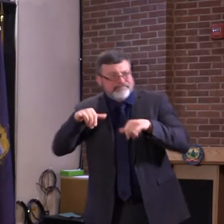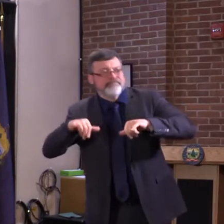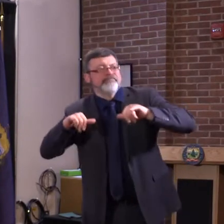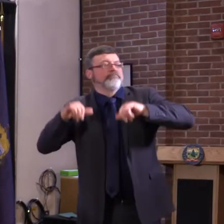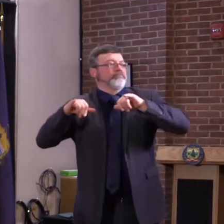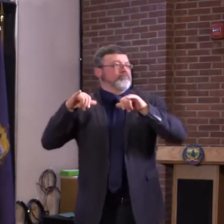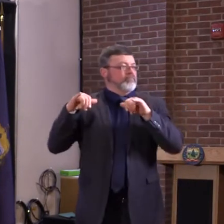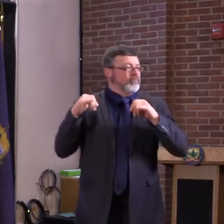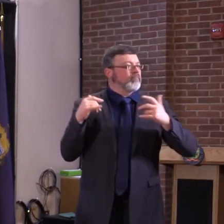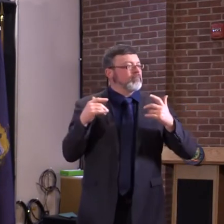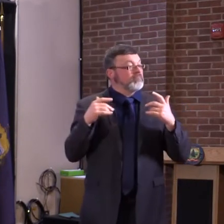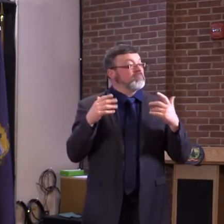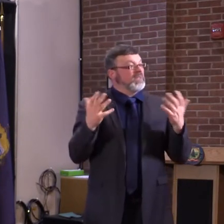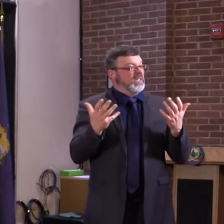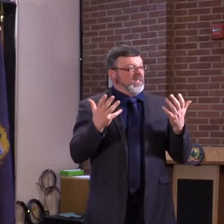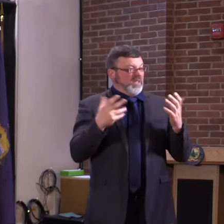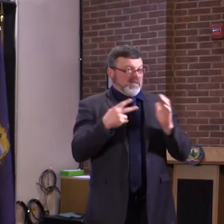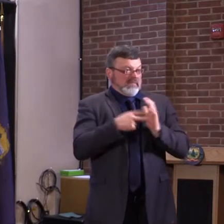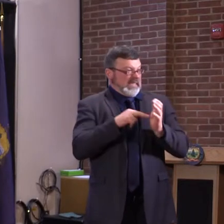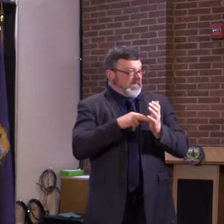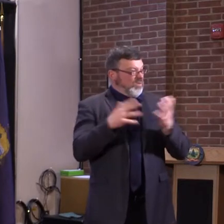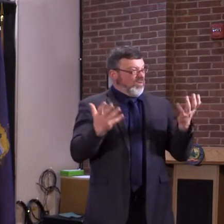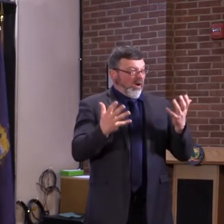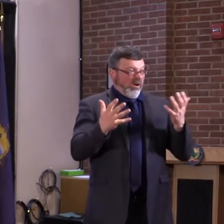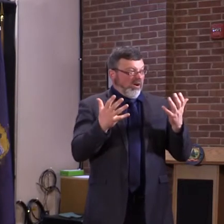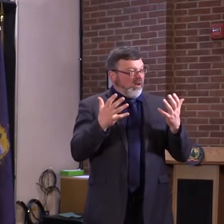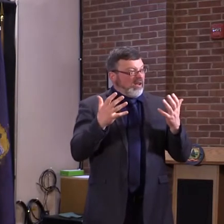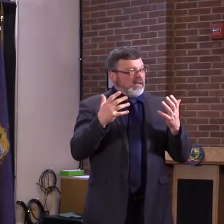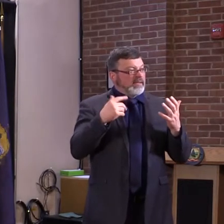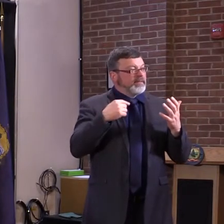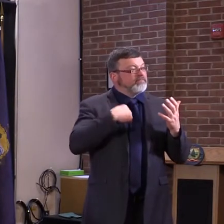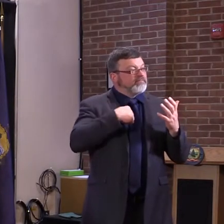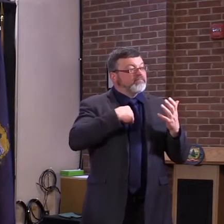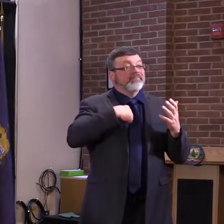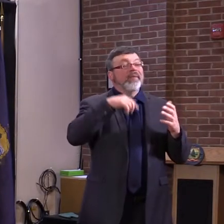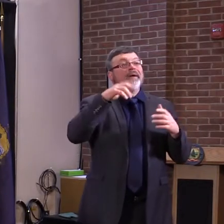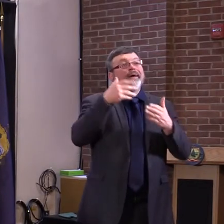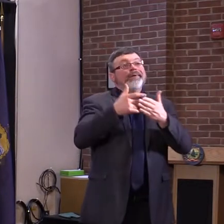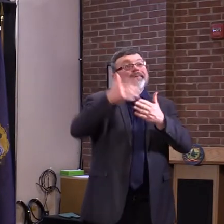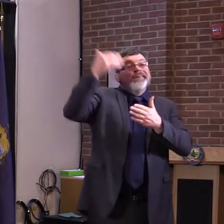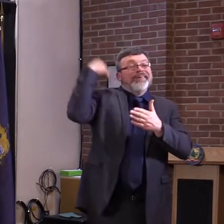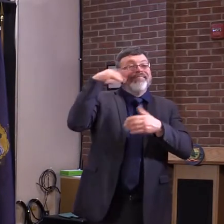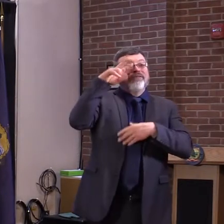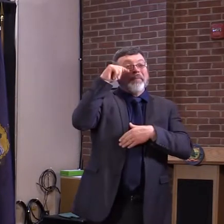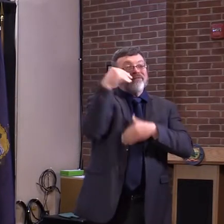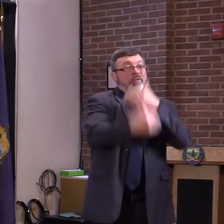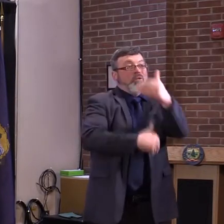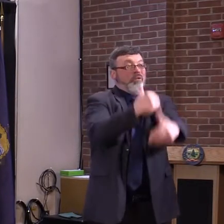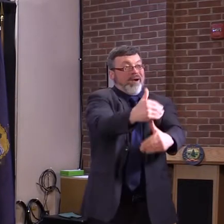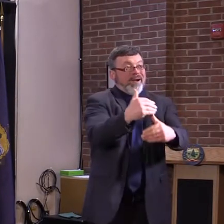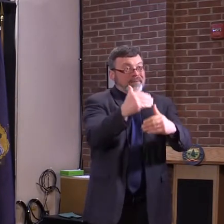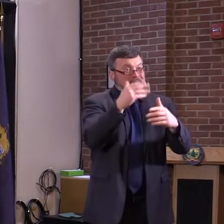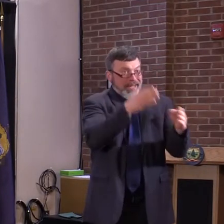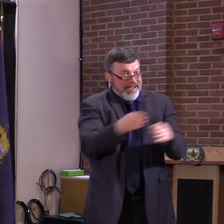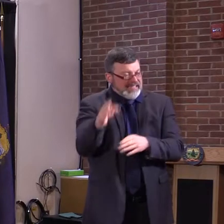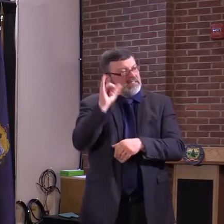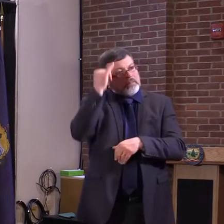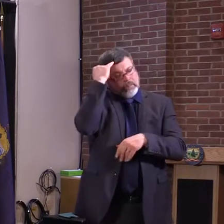gradual approach we took in the Vermont Forward process, believe it or not, a little less than a year